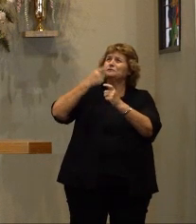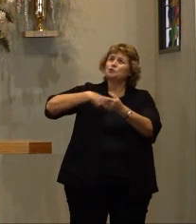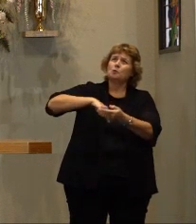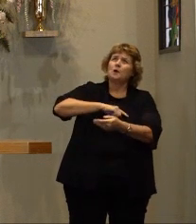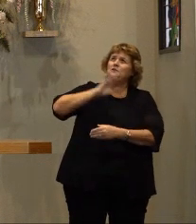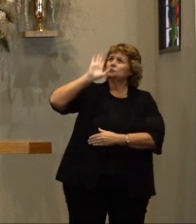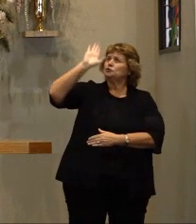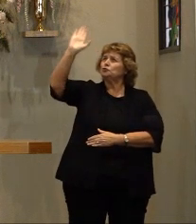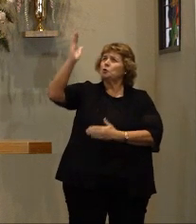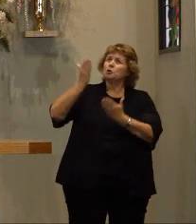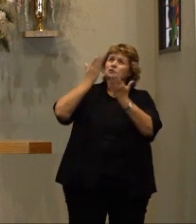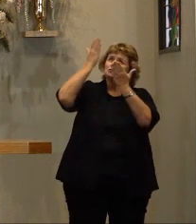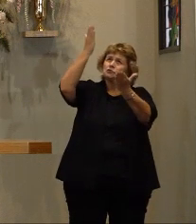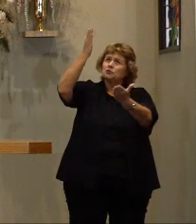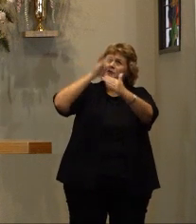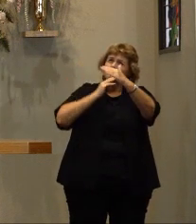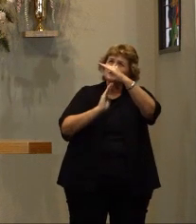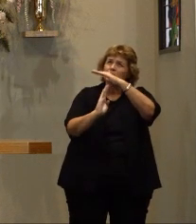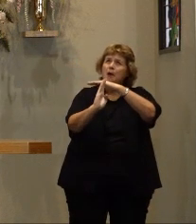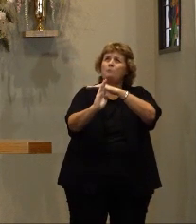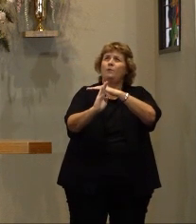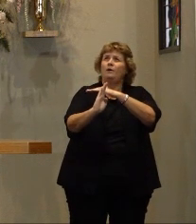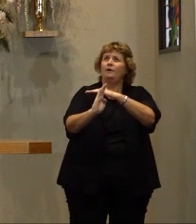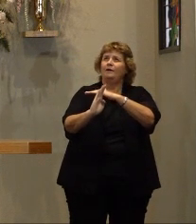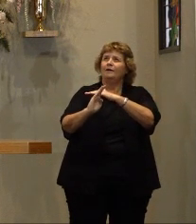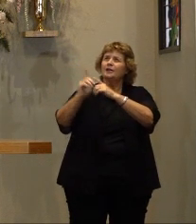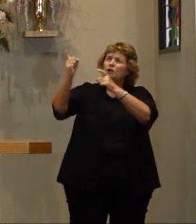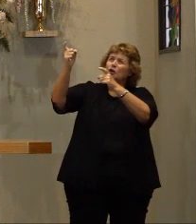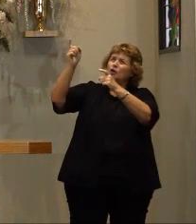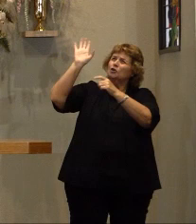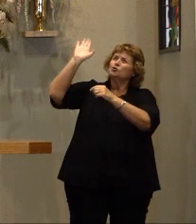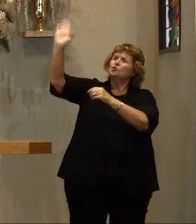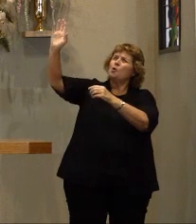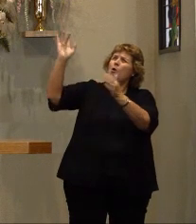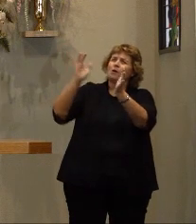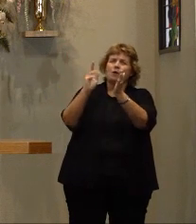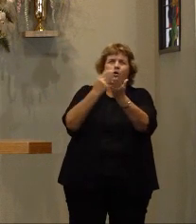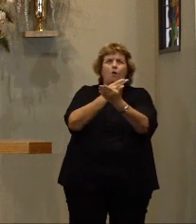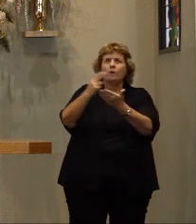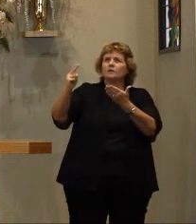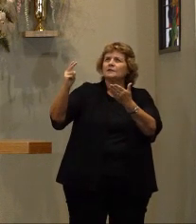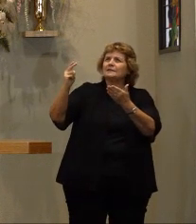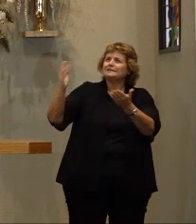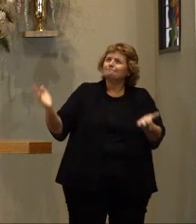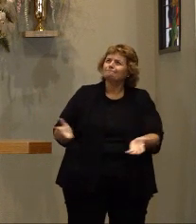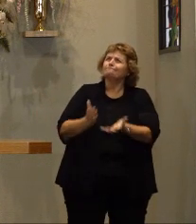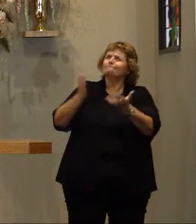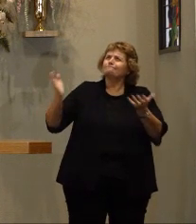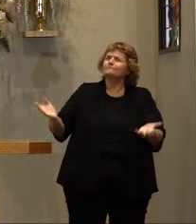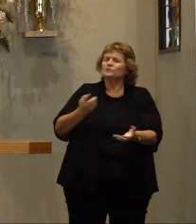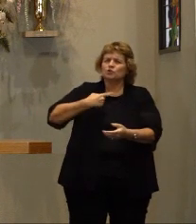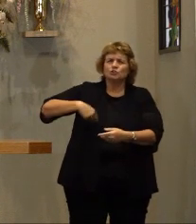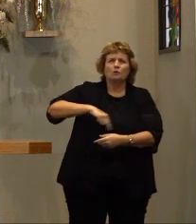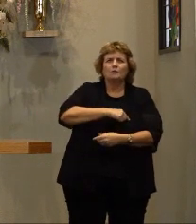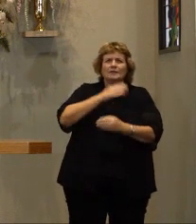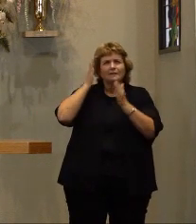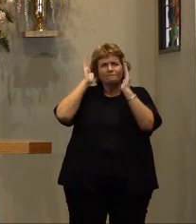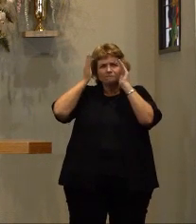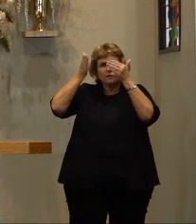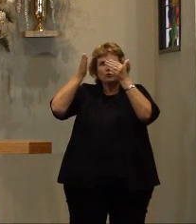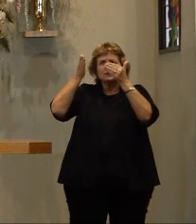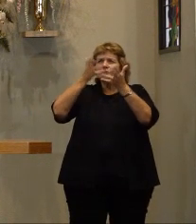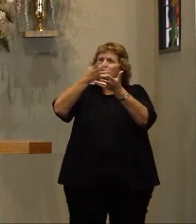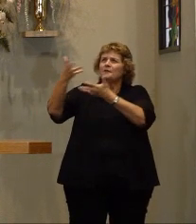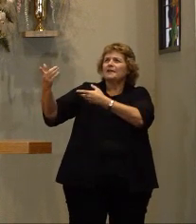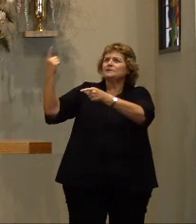servants, your holy inspiration, that we may set our minds on the things that are right,